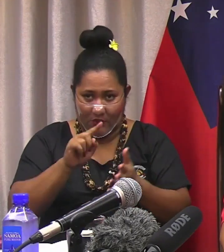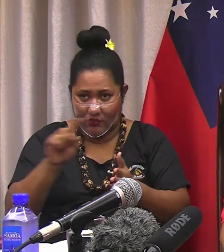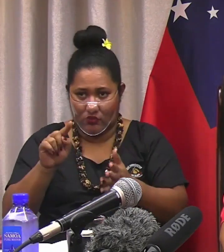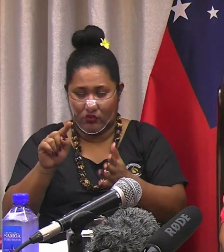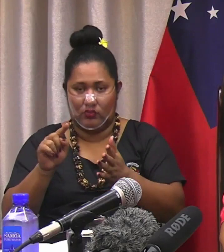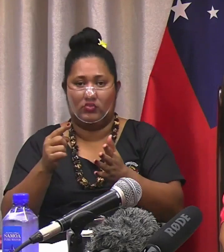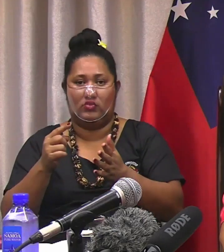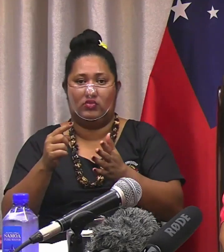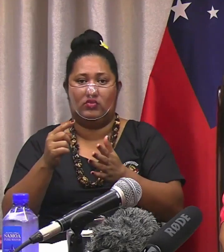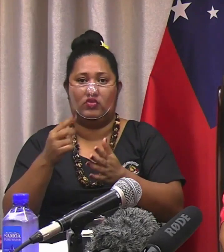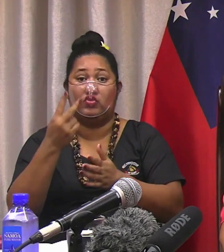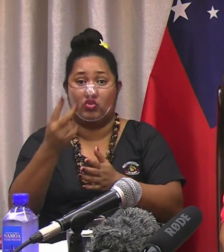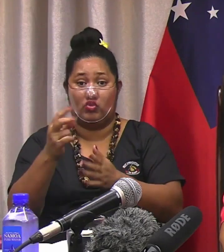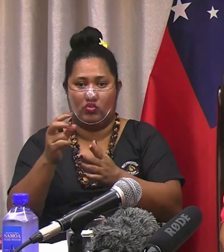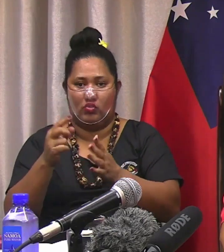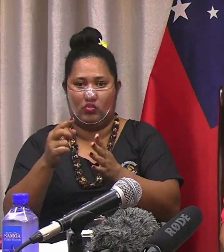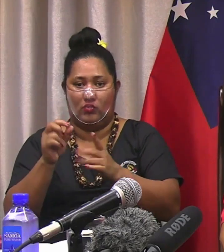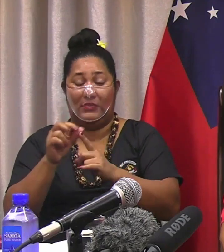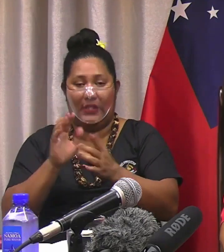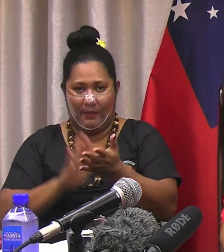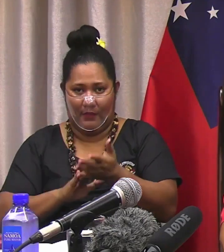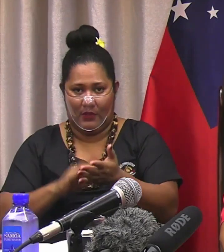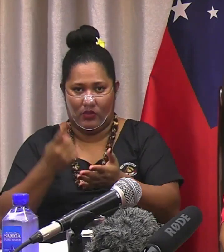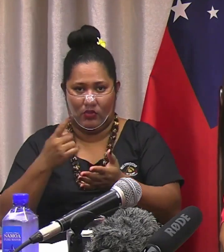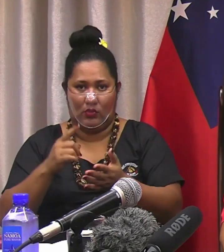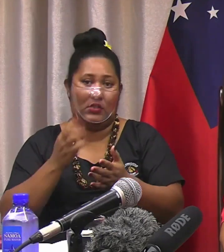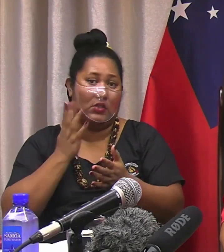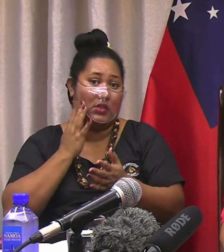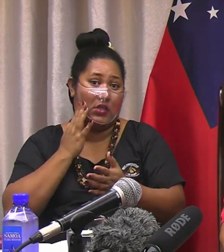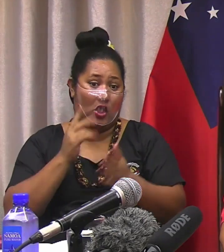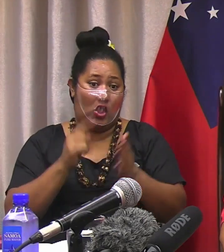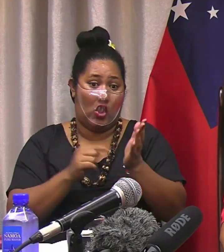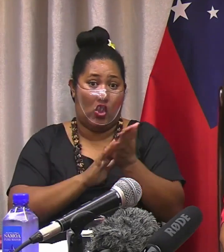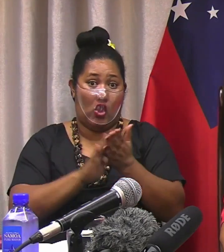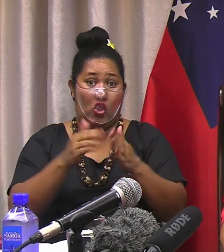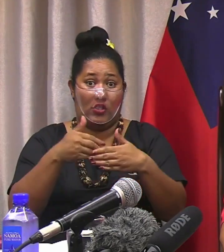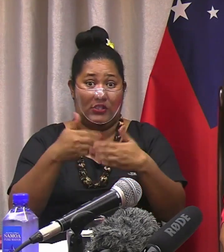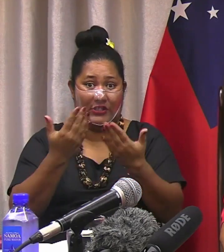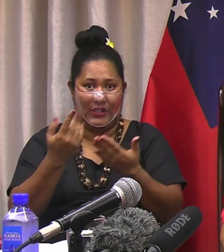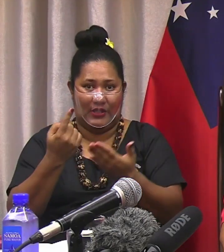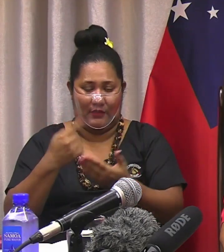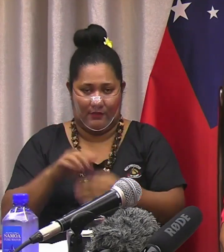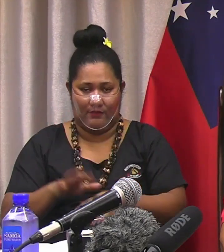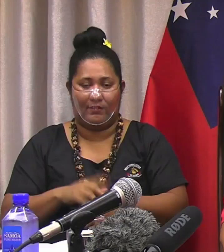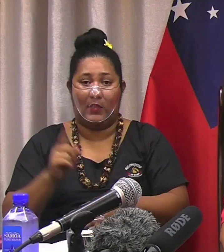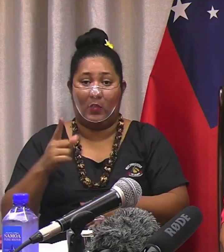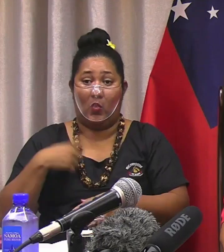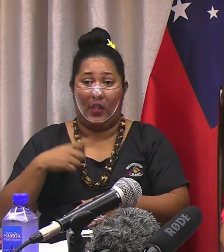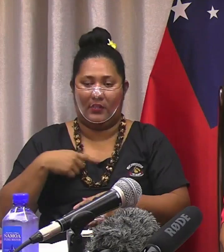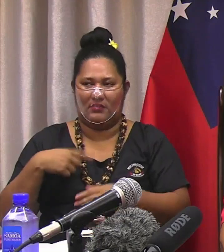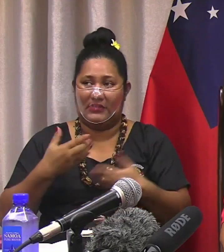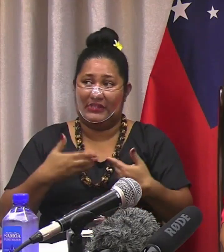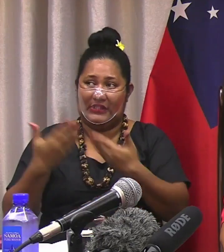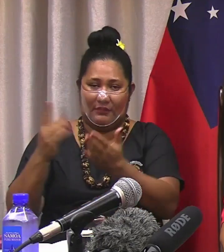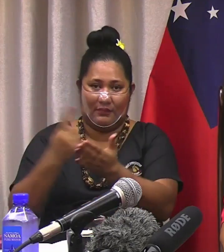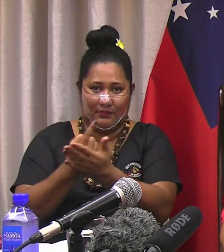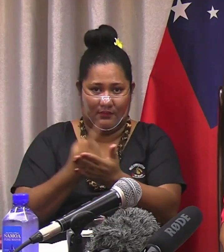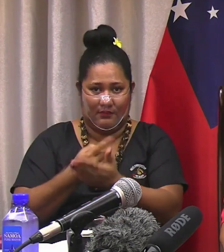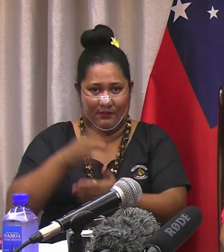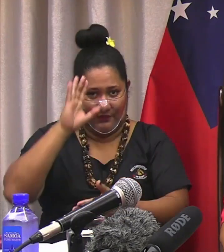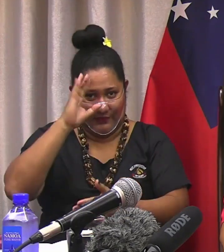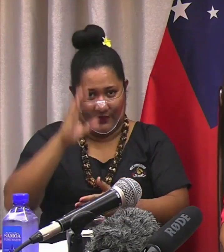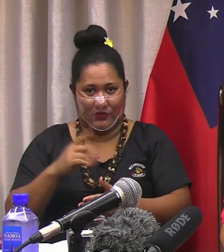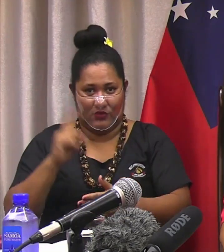Thursday, 27th of January, to allow the country to replenish supplies for the rest of the